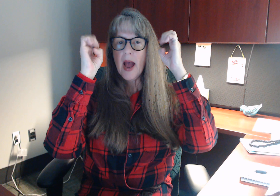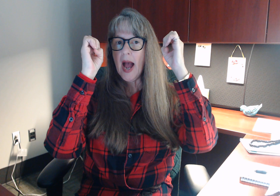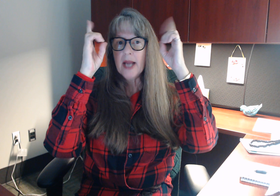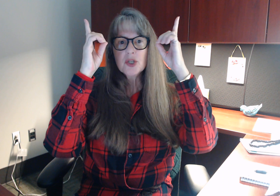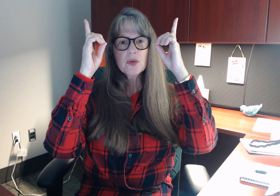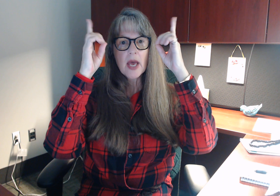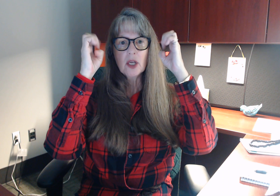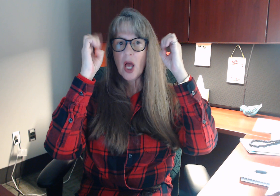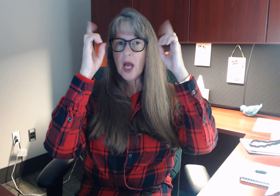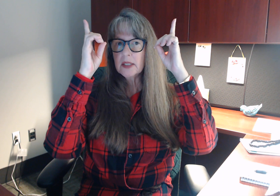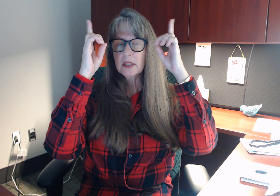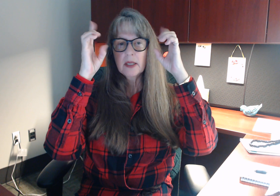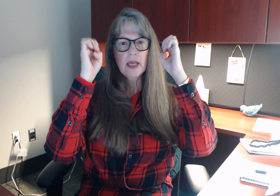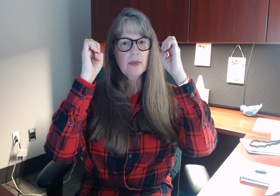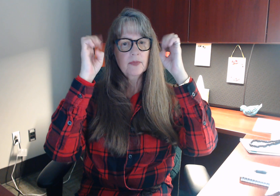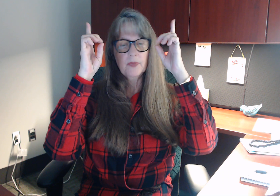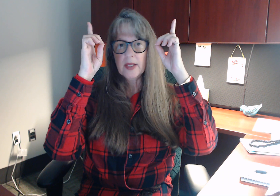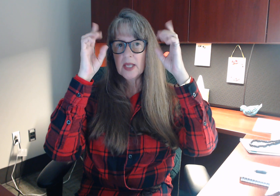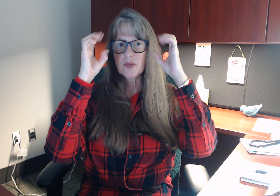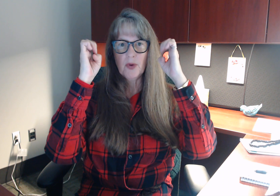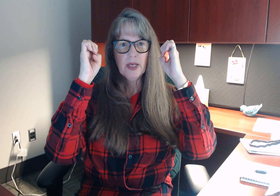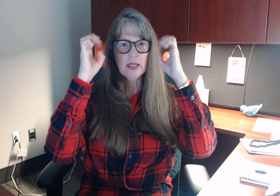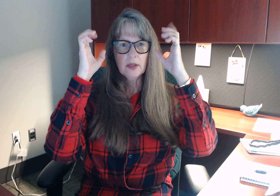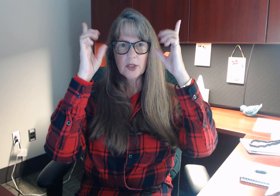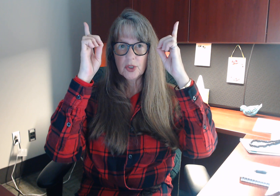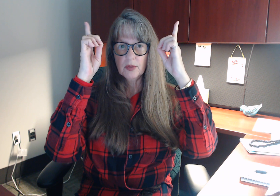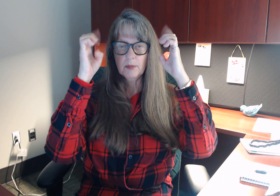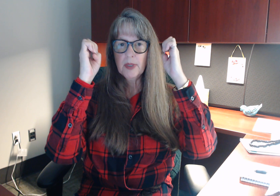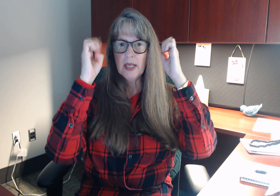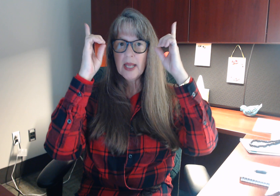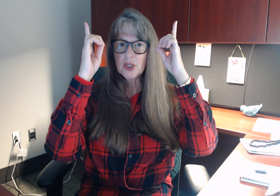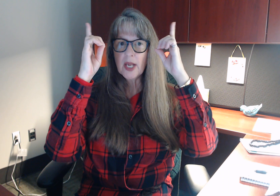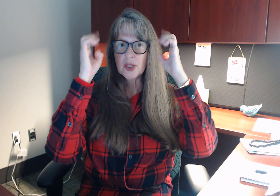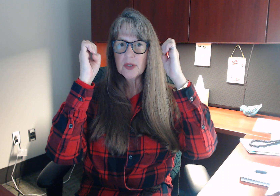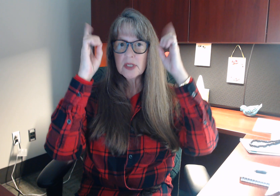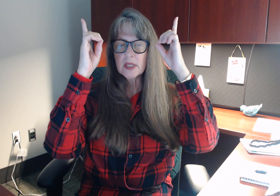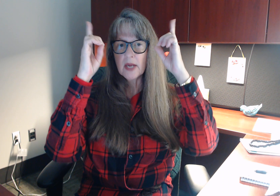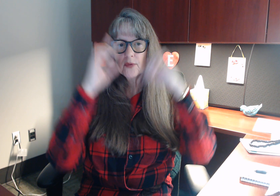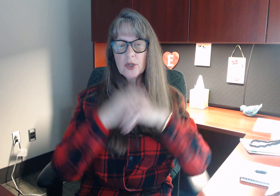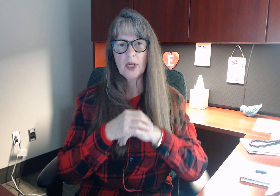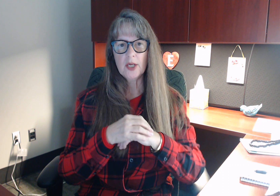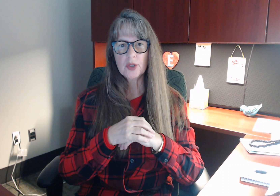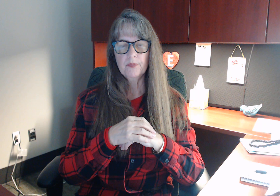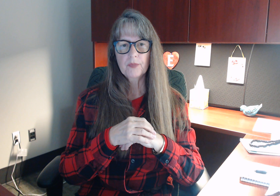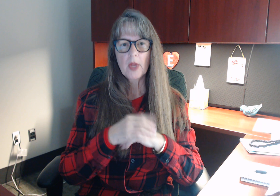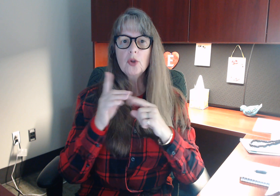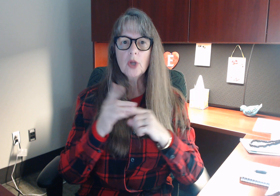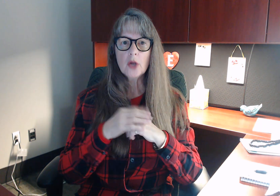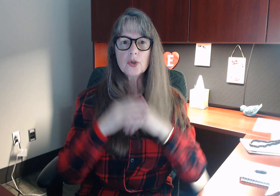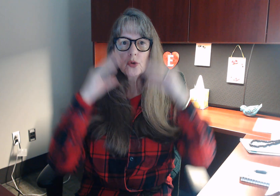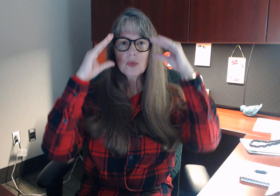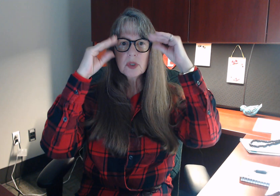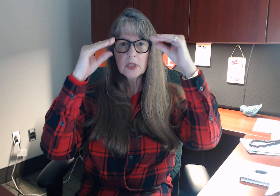I do that a lot. They say it's very English, but education. This is the sign for education. You could also do